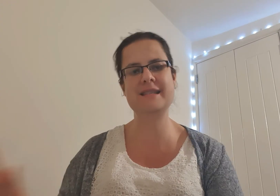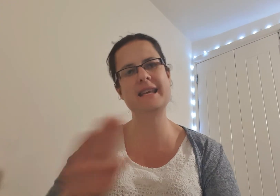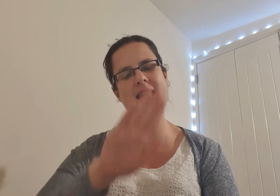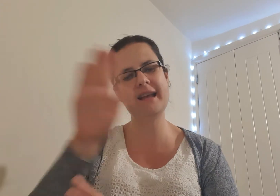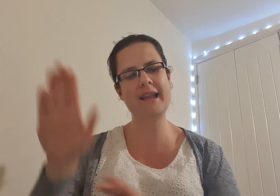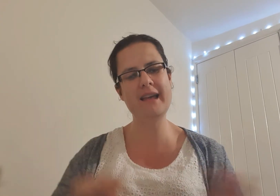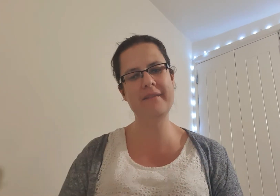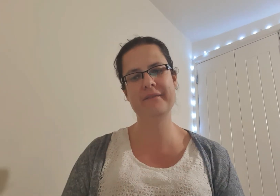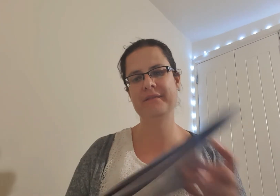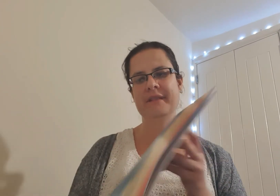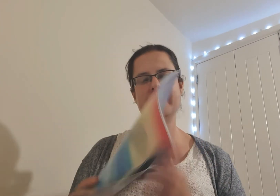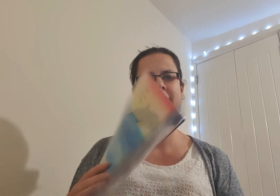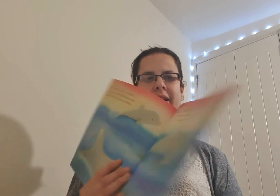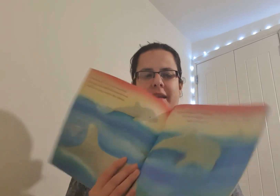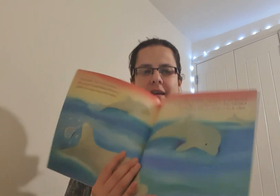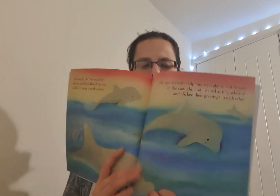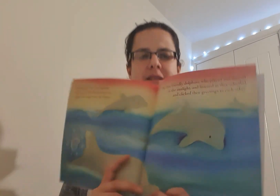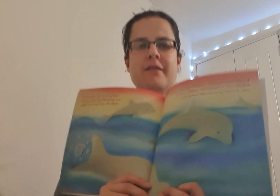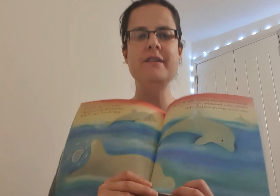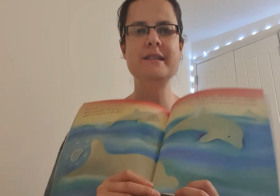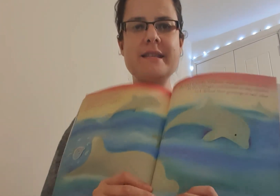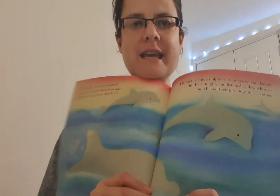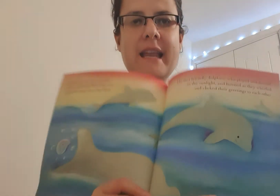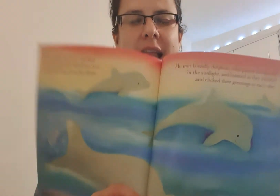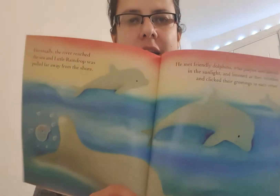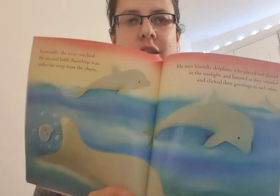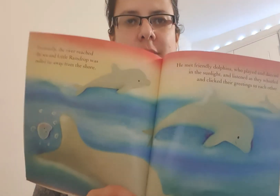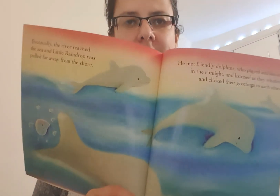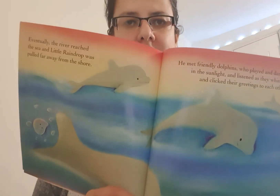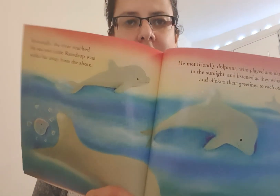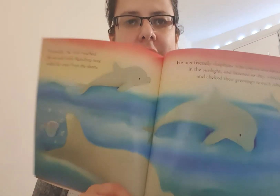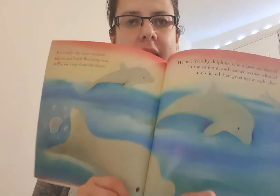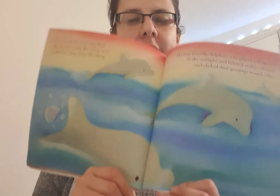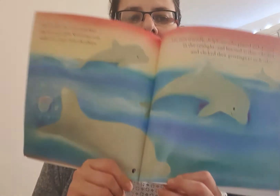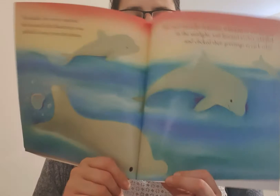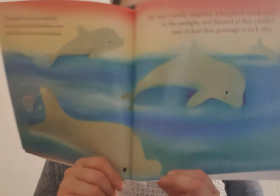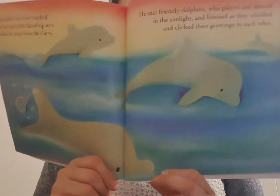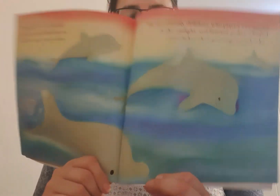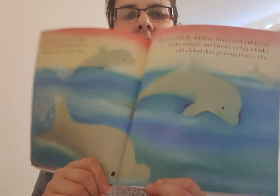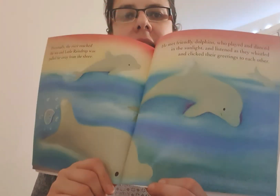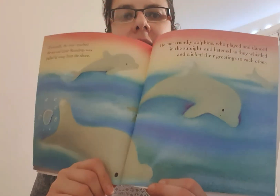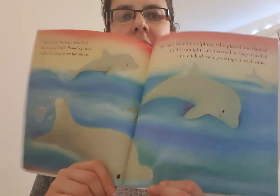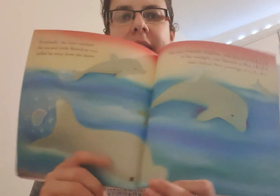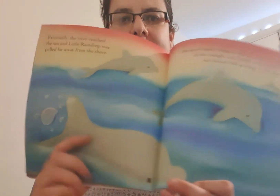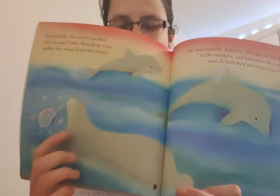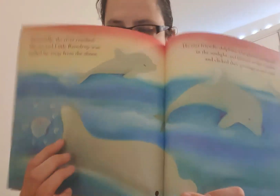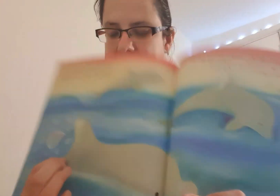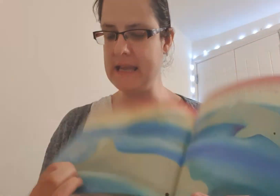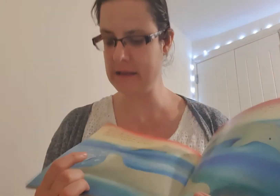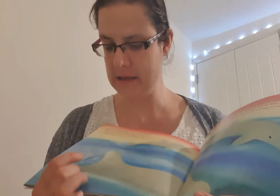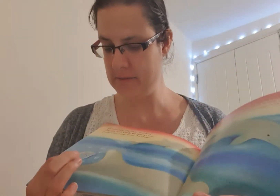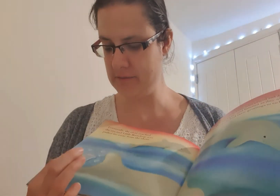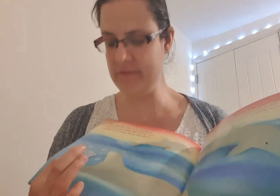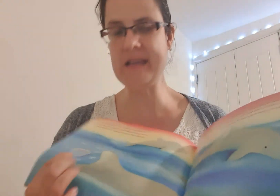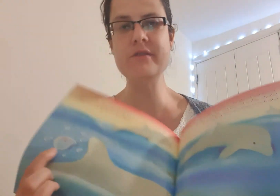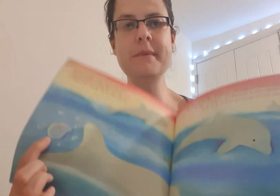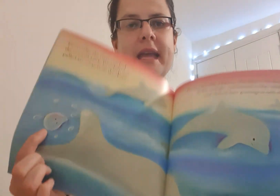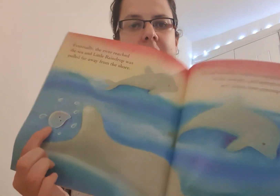saying hello. Now the dolphins are saying hello to each other. And there, can you see raindrop here?